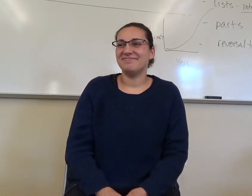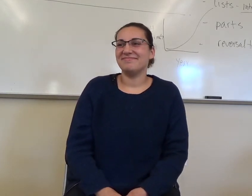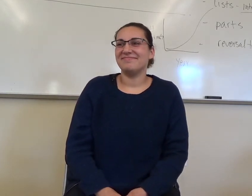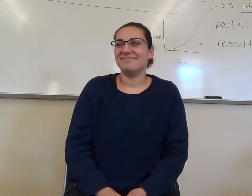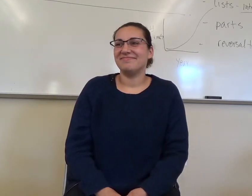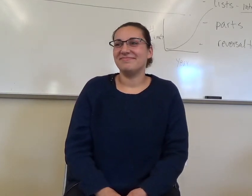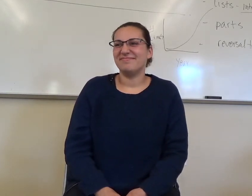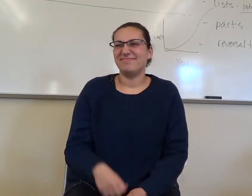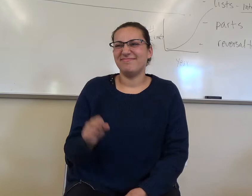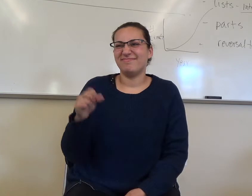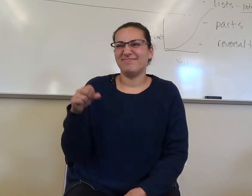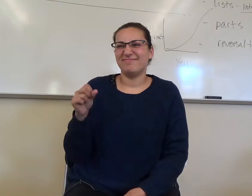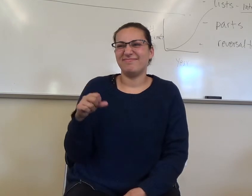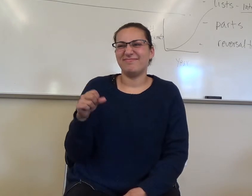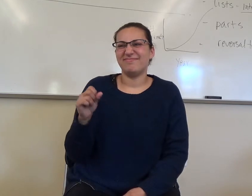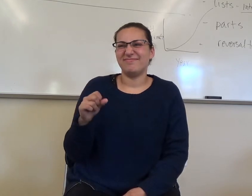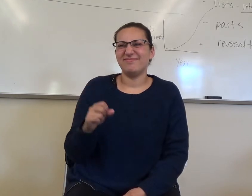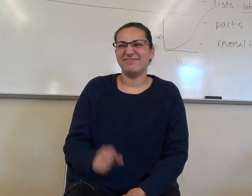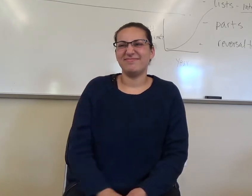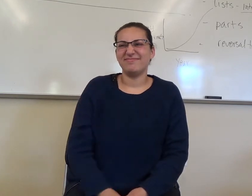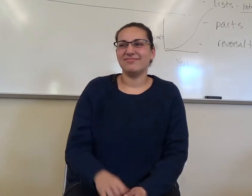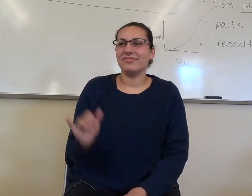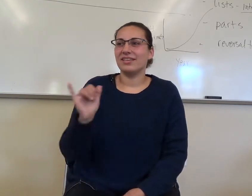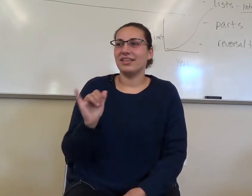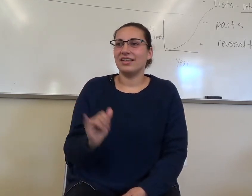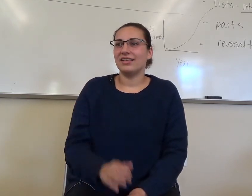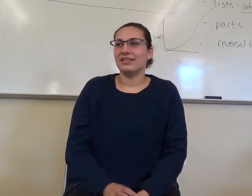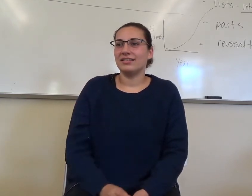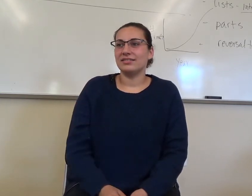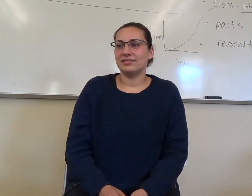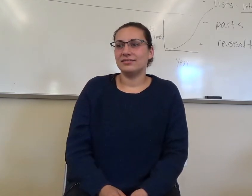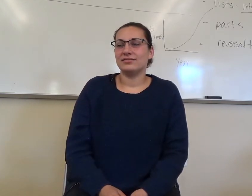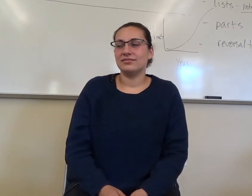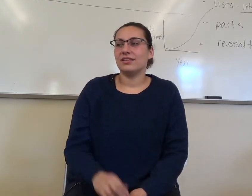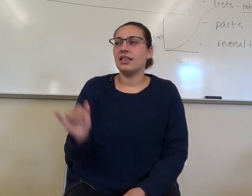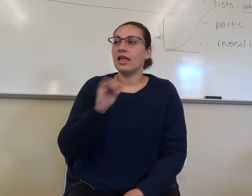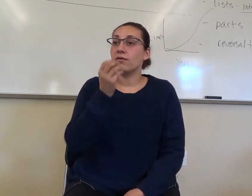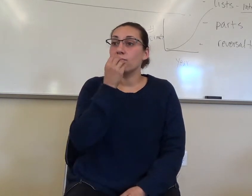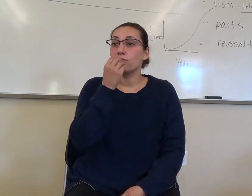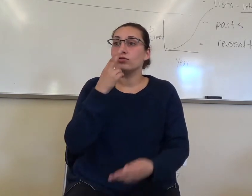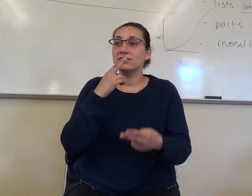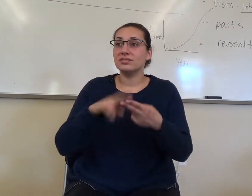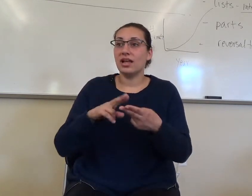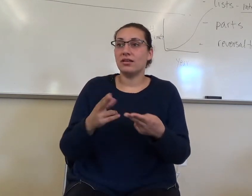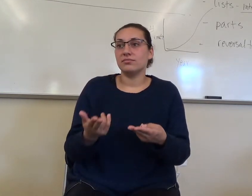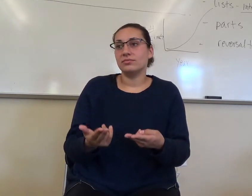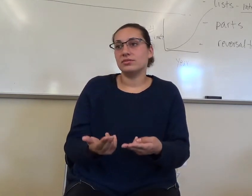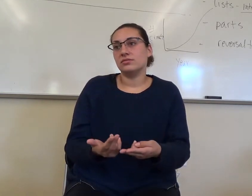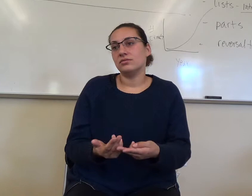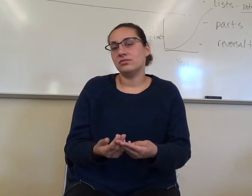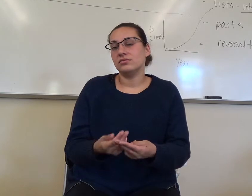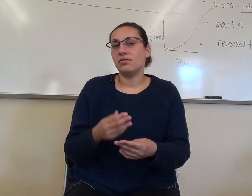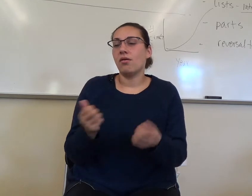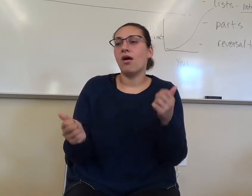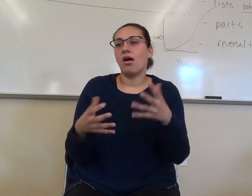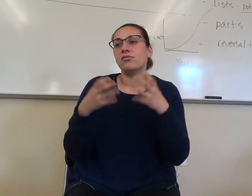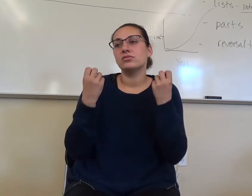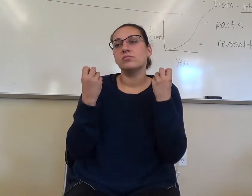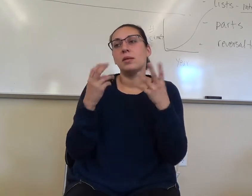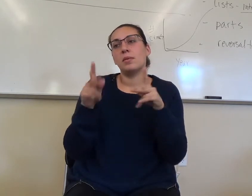you off a little bit, because don't just copy this, you have to spell it out. I'm doing it for the time here. What we